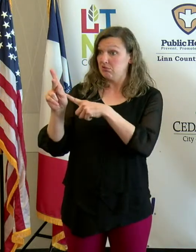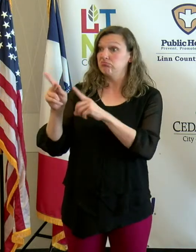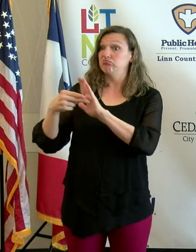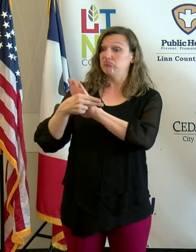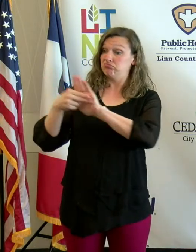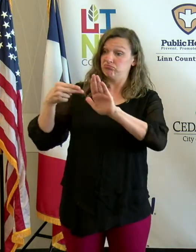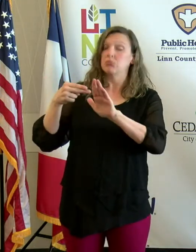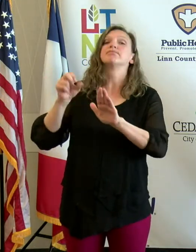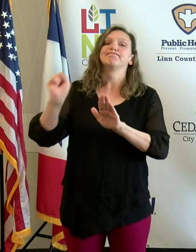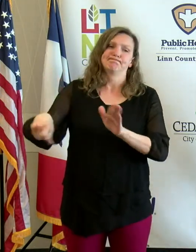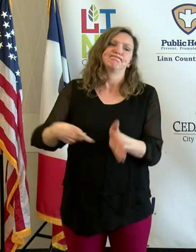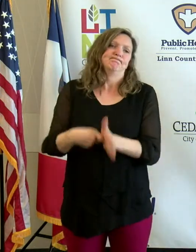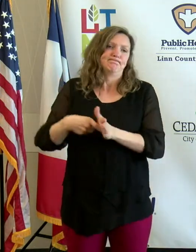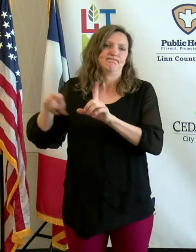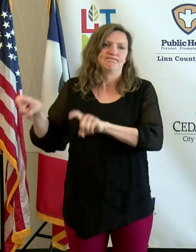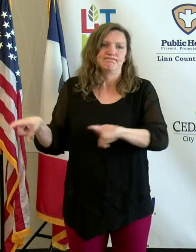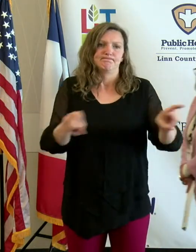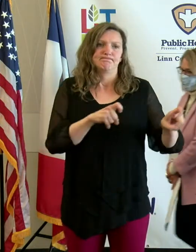Okay, thank you. Thank you.